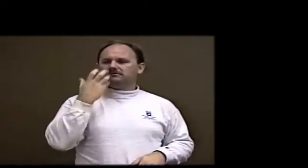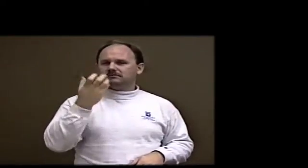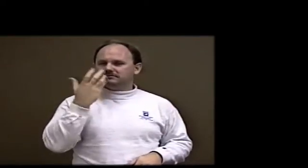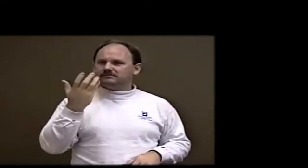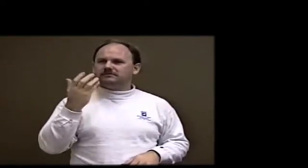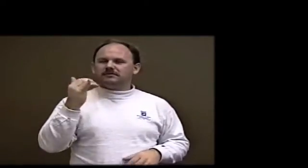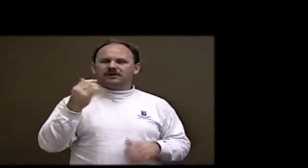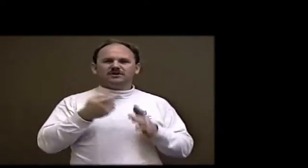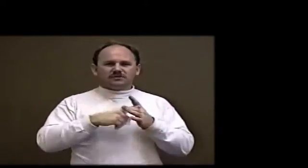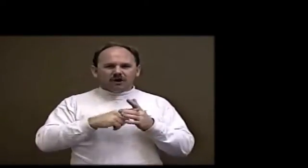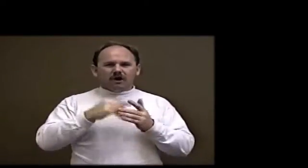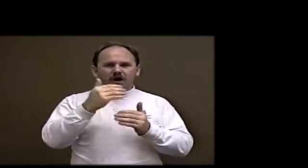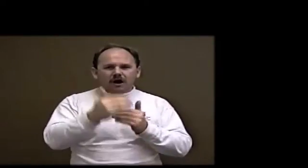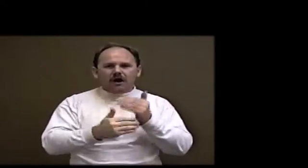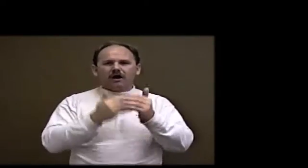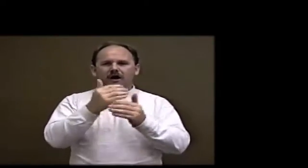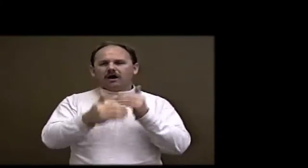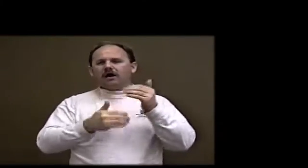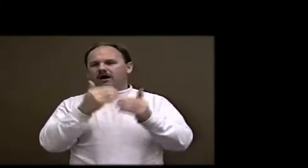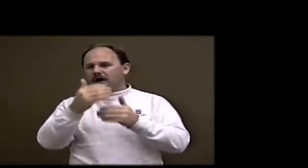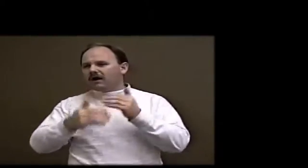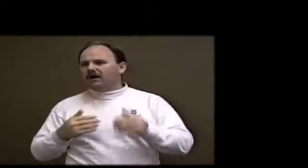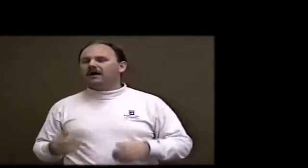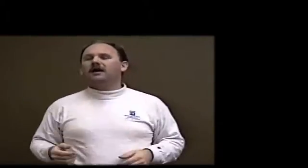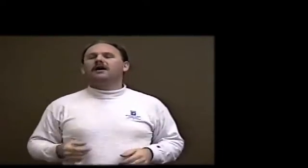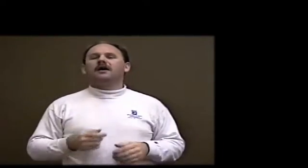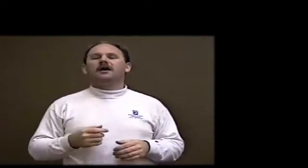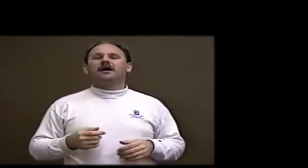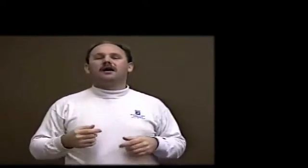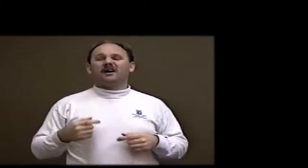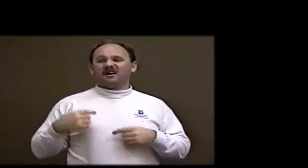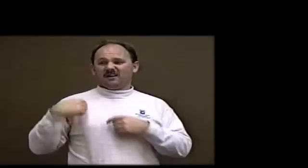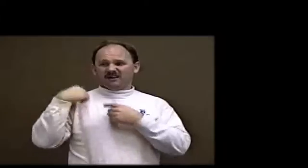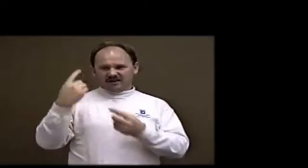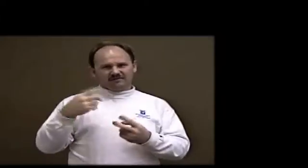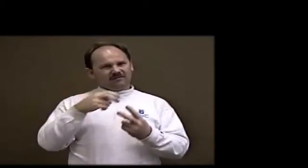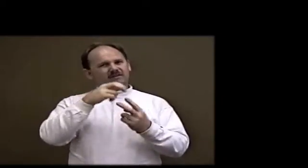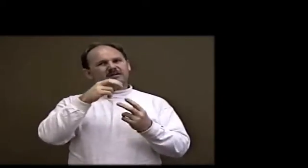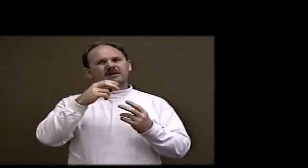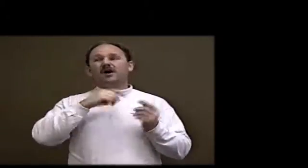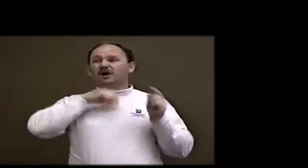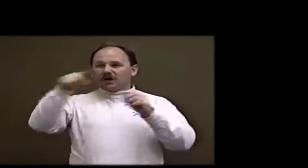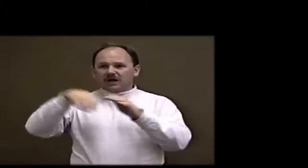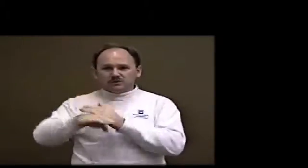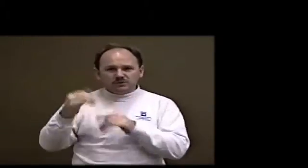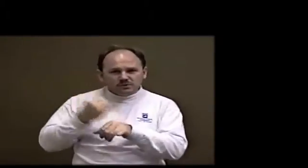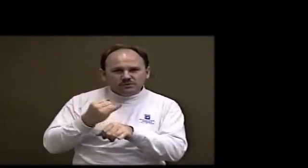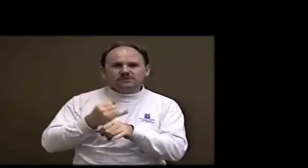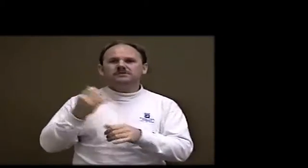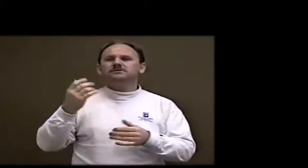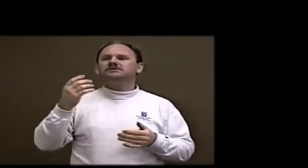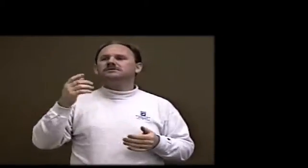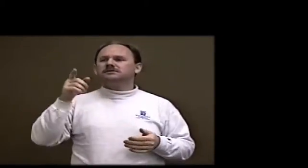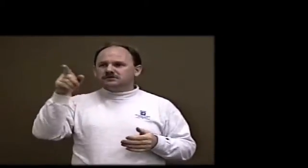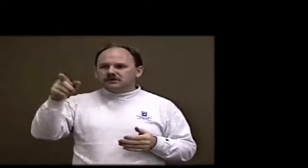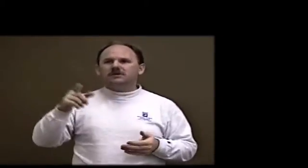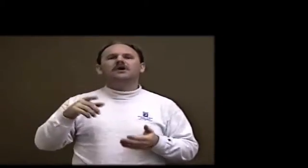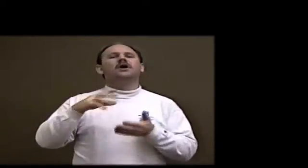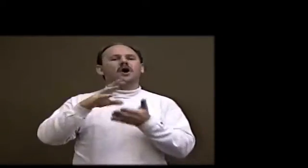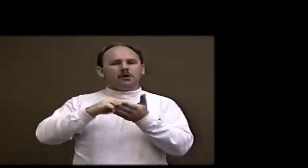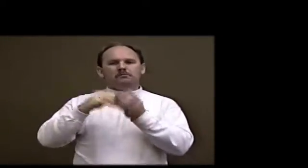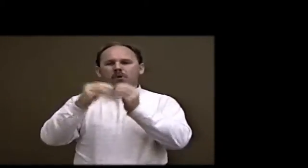yes means Y-E-S in English. As I was eating my apple, I kept thinking about it and started to catch on. Since I started